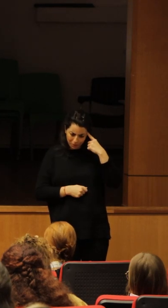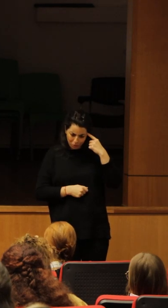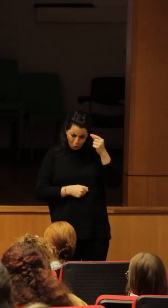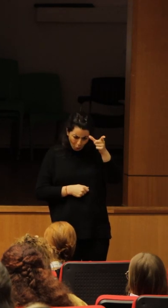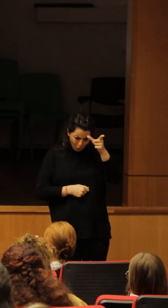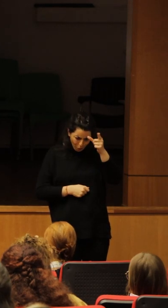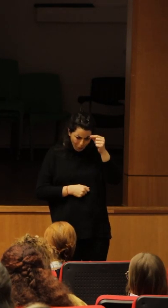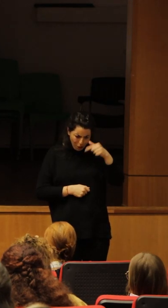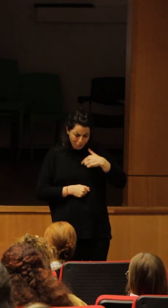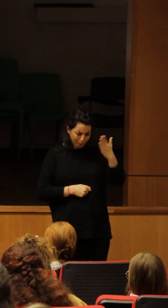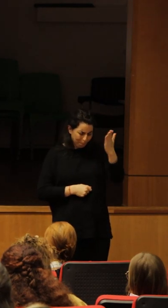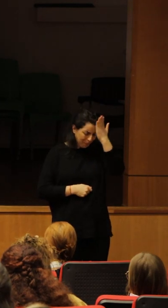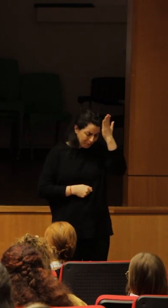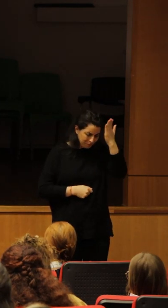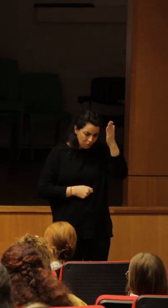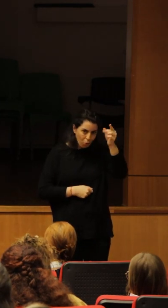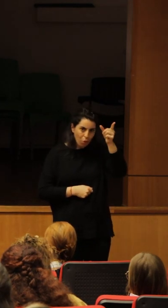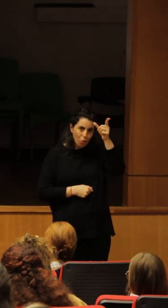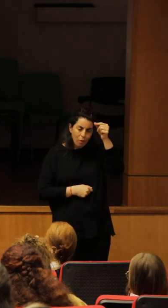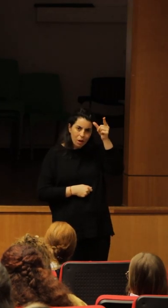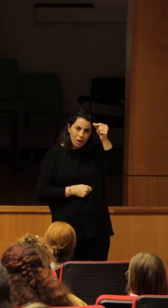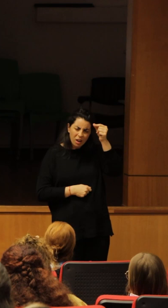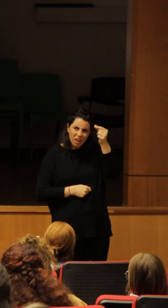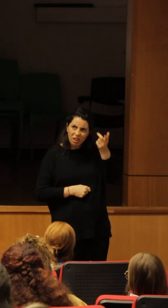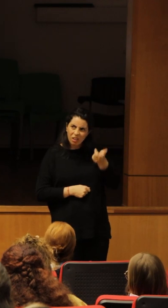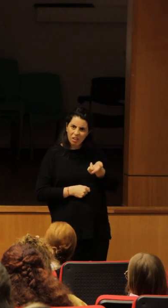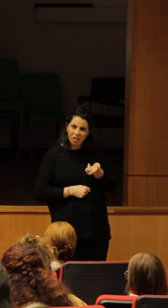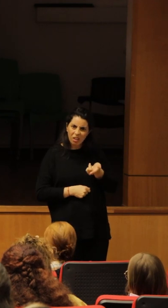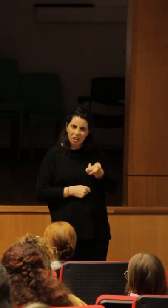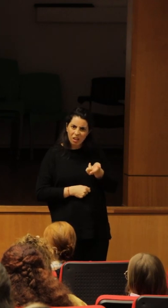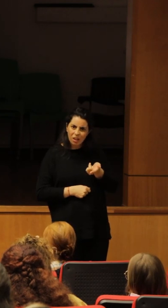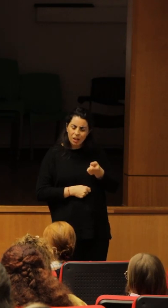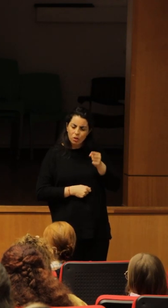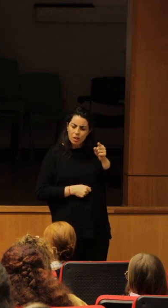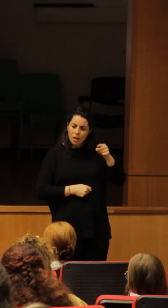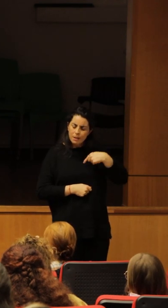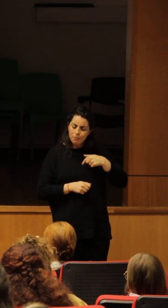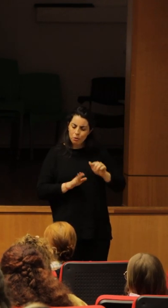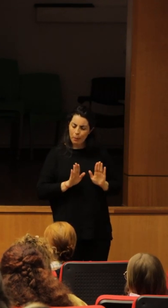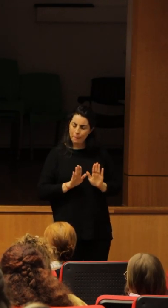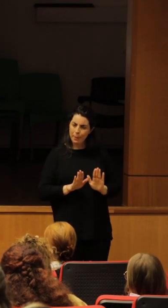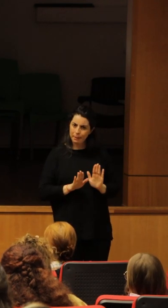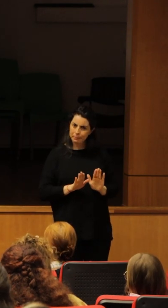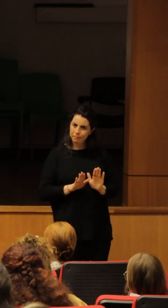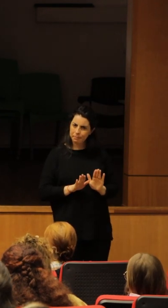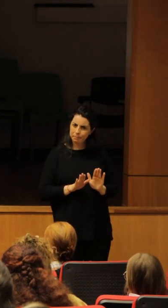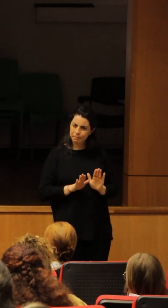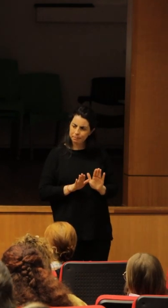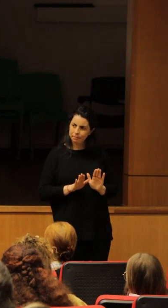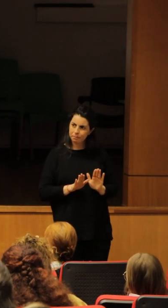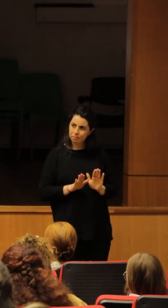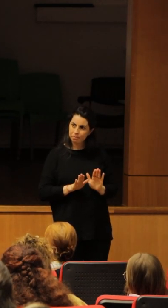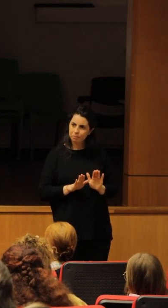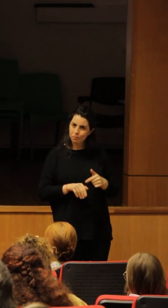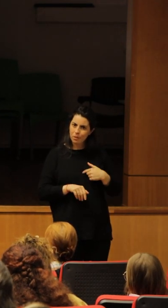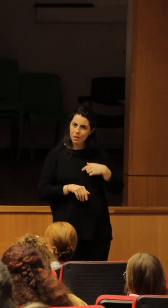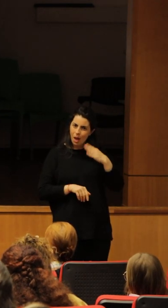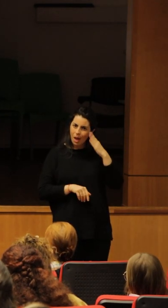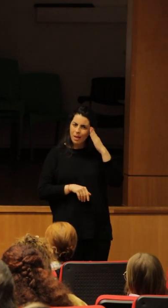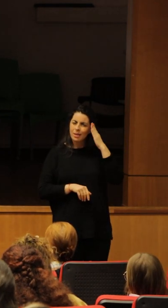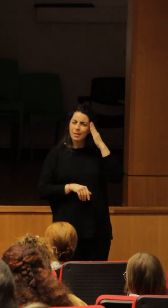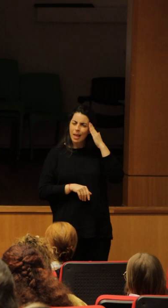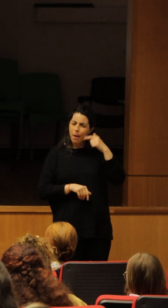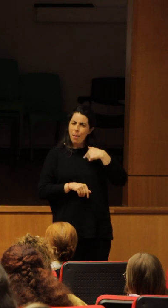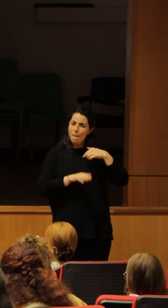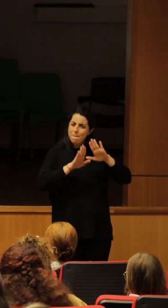doloroso. And there's always a pause. Y hay entonces una pausa. And I know what happens during that pause. Y sé lo que pasa durante